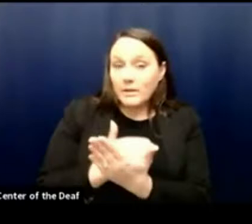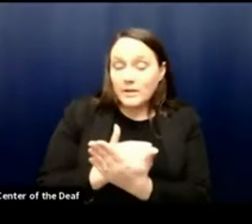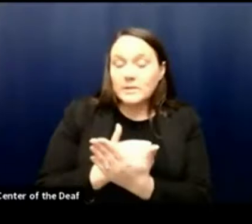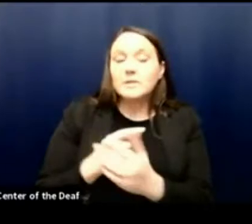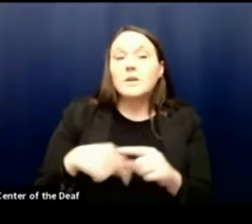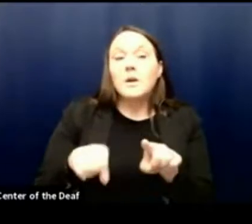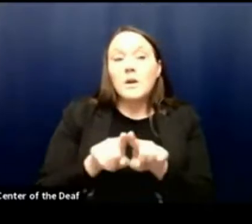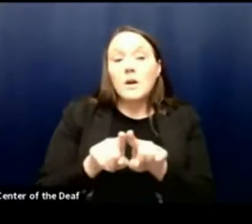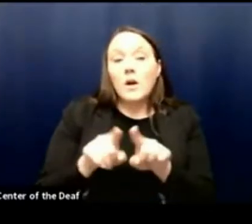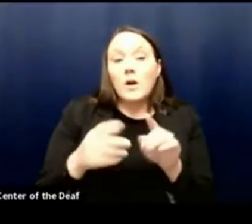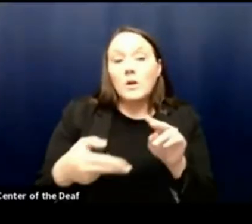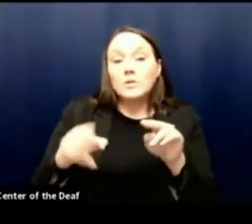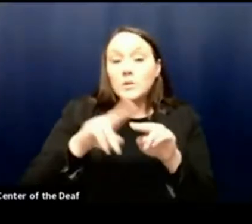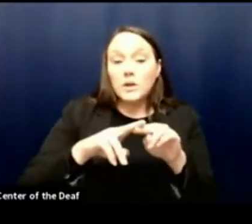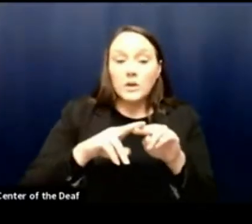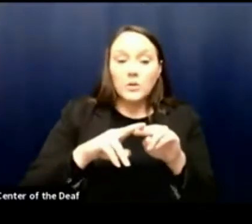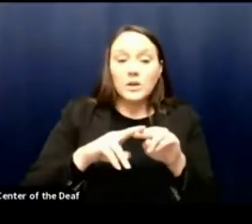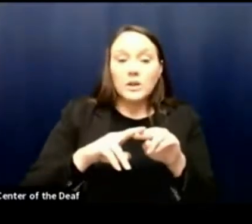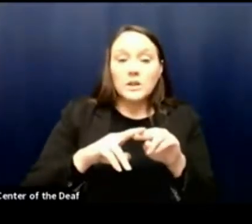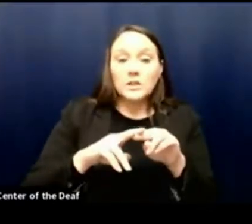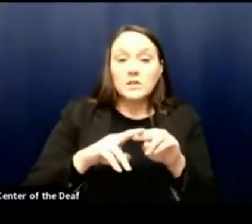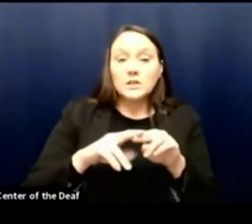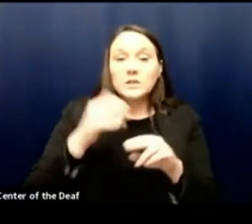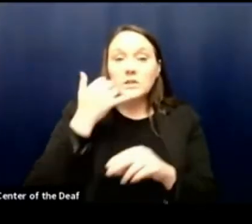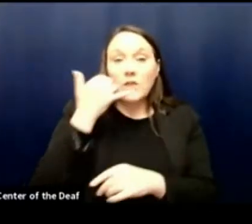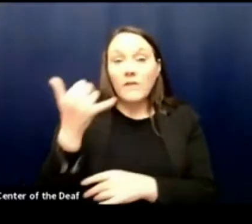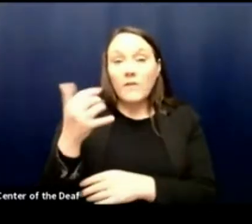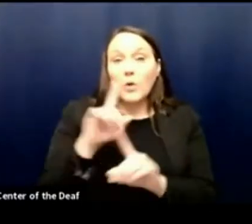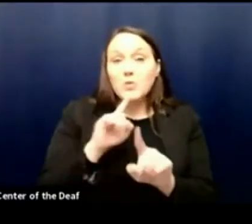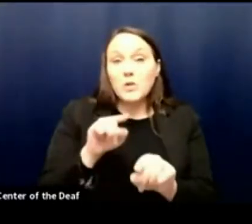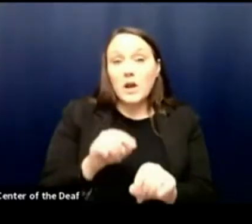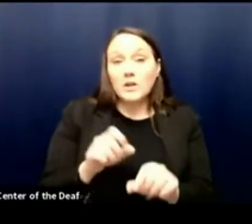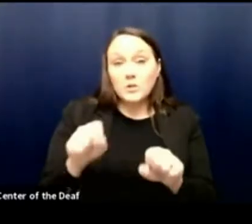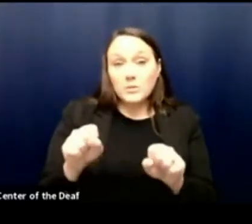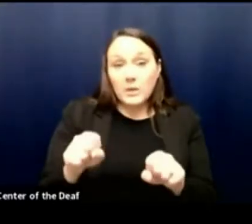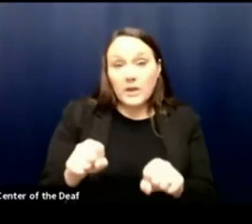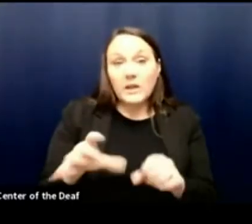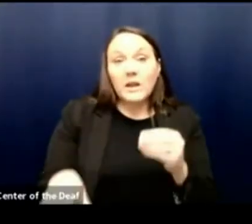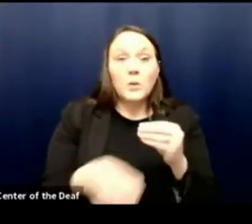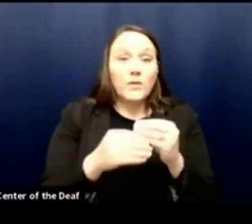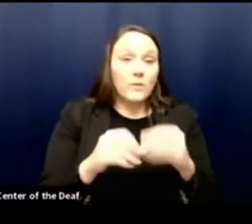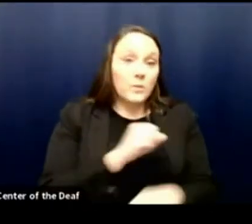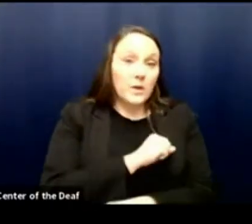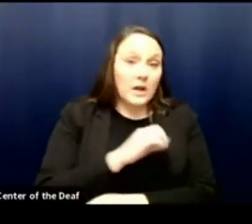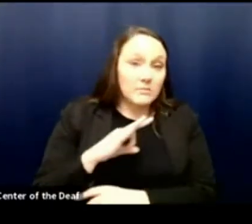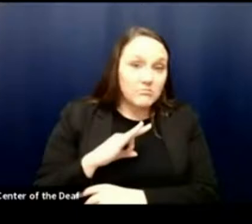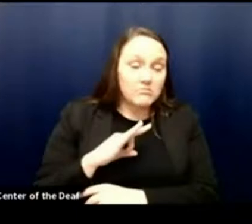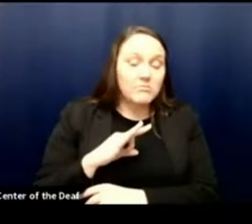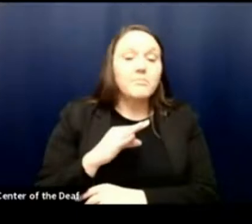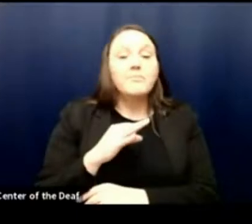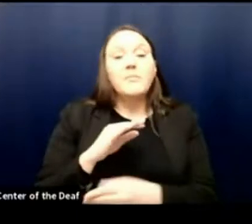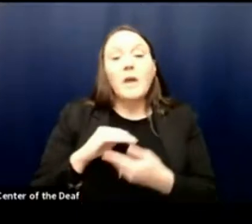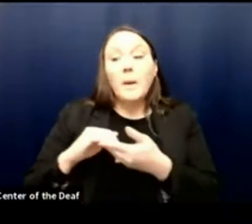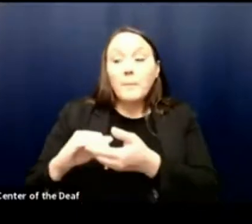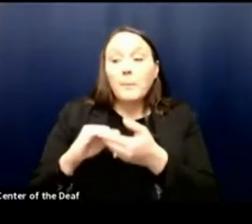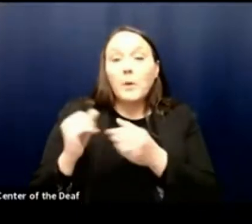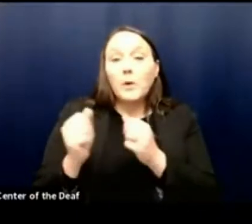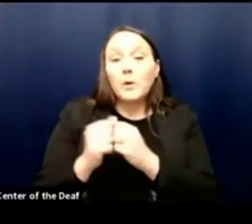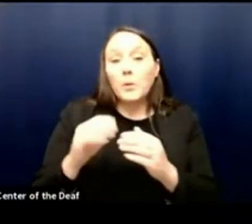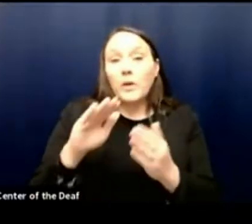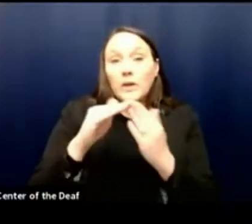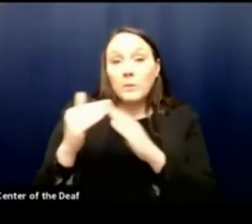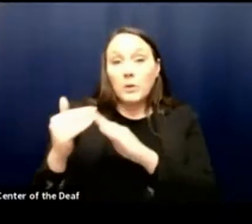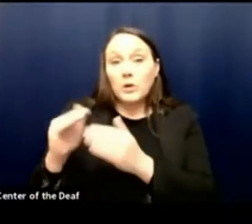increased our phone answering capacity and adding staff and partnering with community